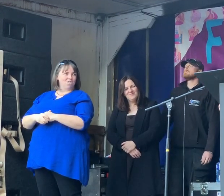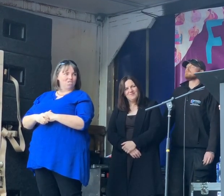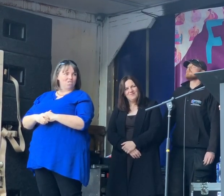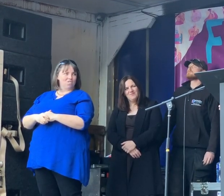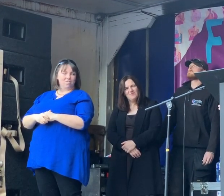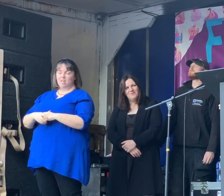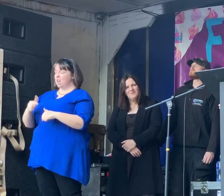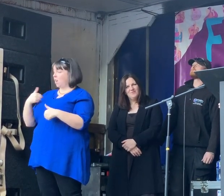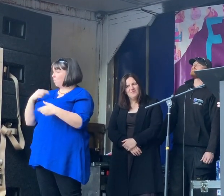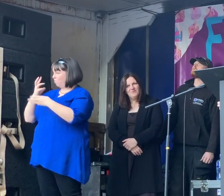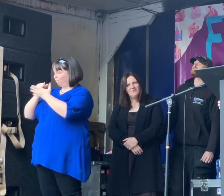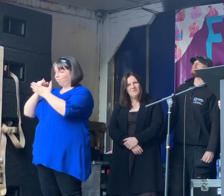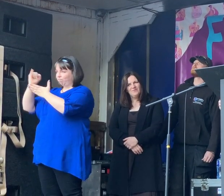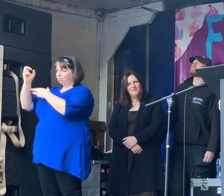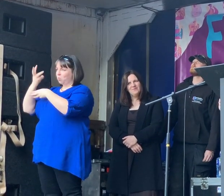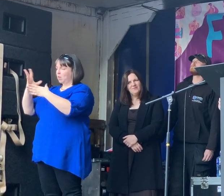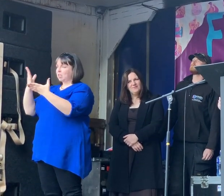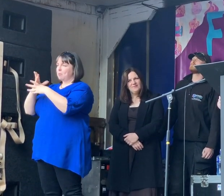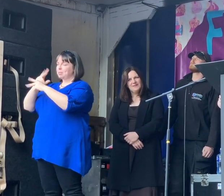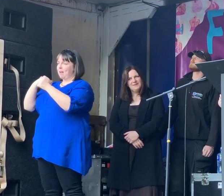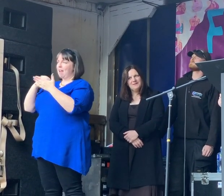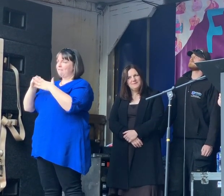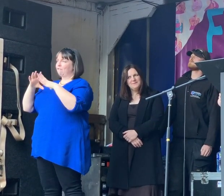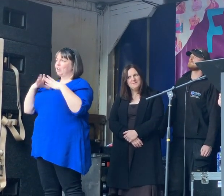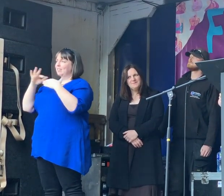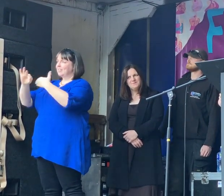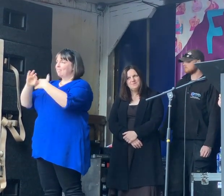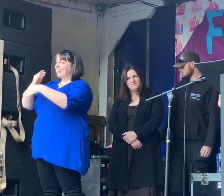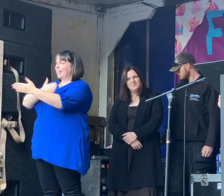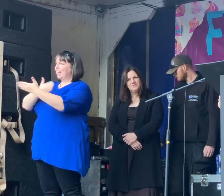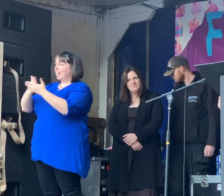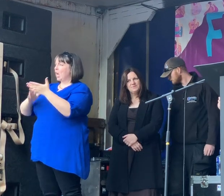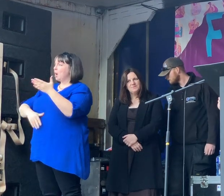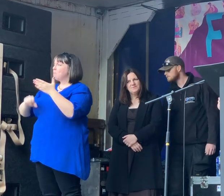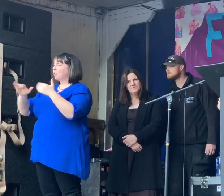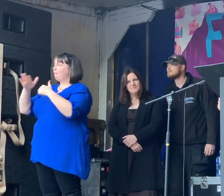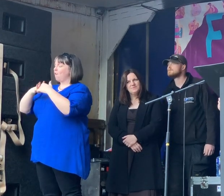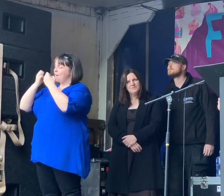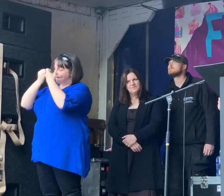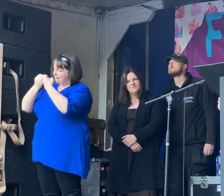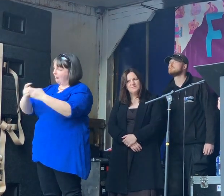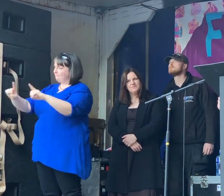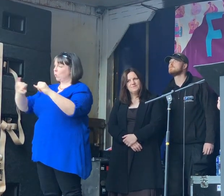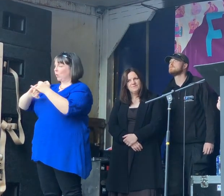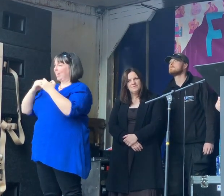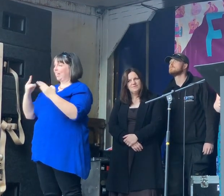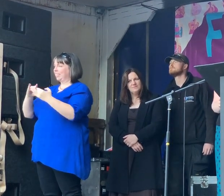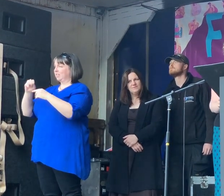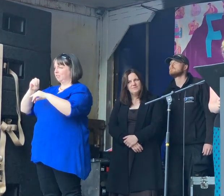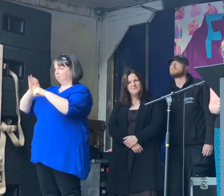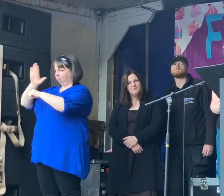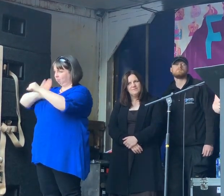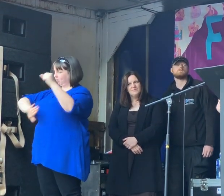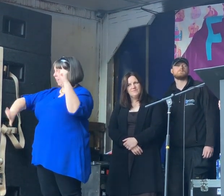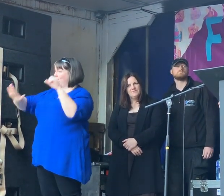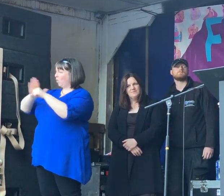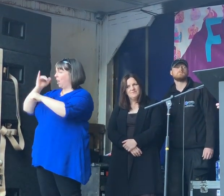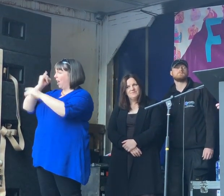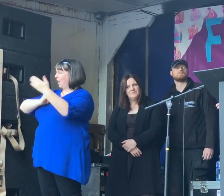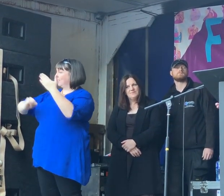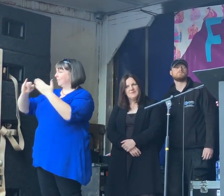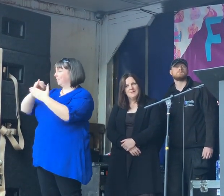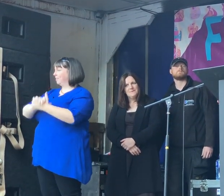We won't stop until we have free, safe and legal abortion for everyone who needs it on this island.